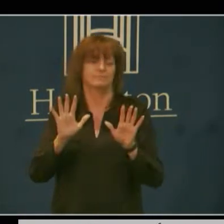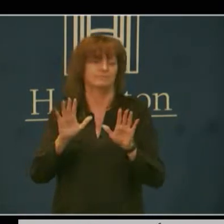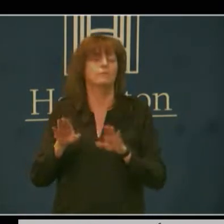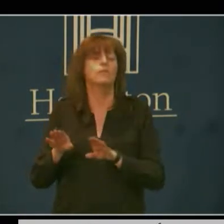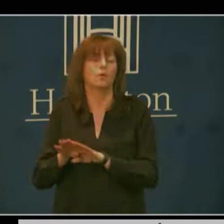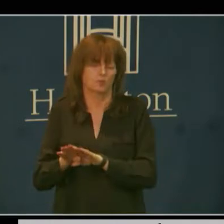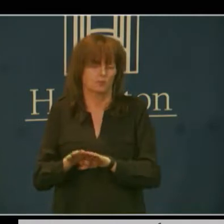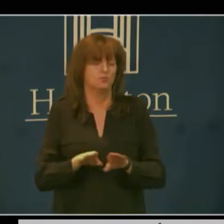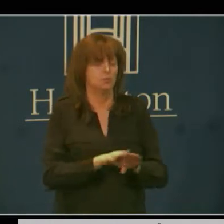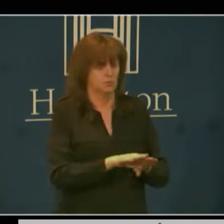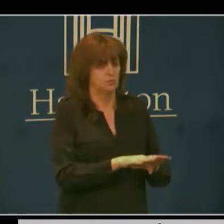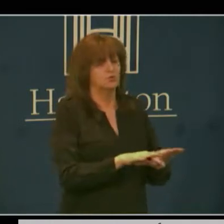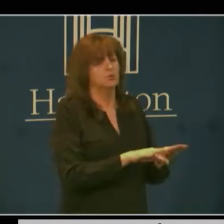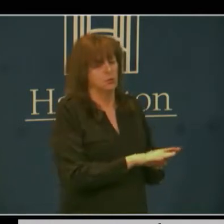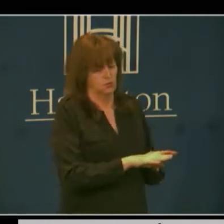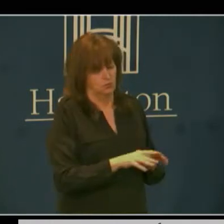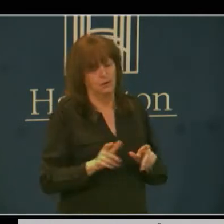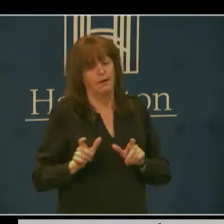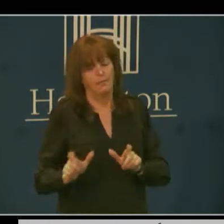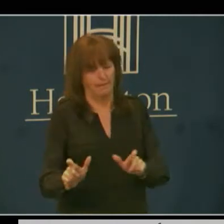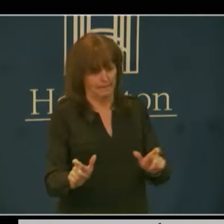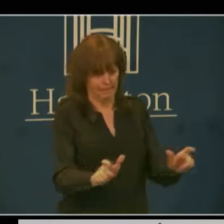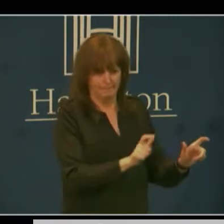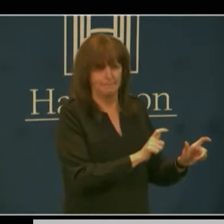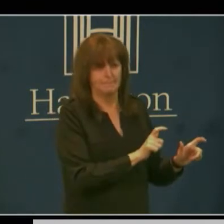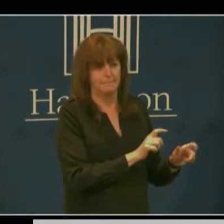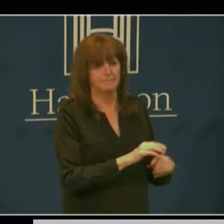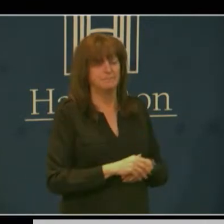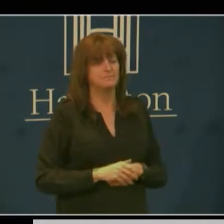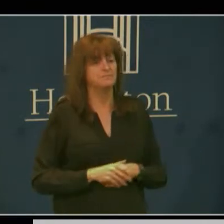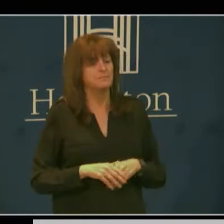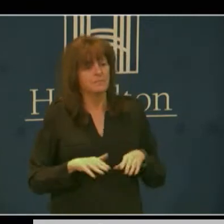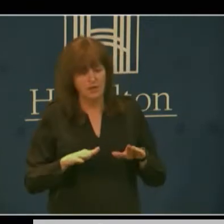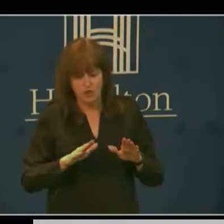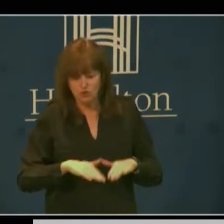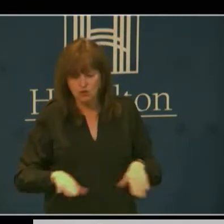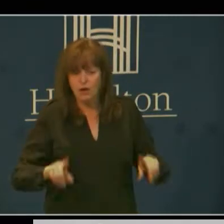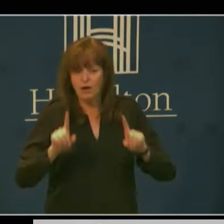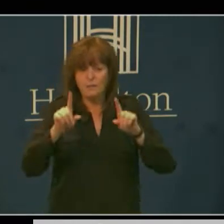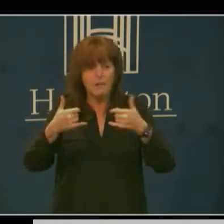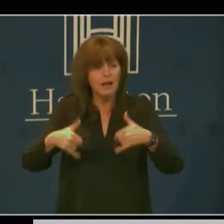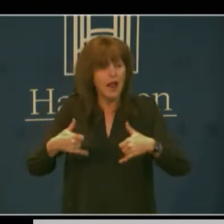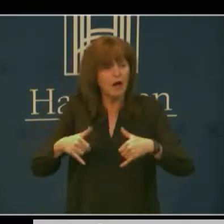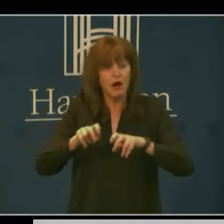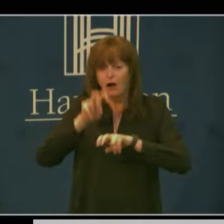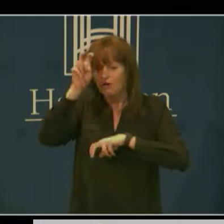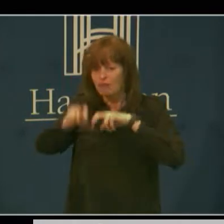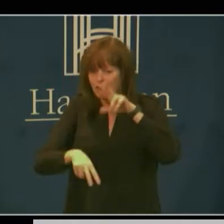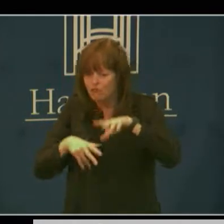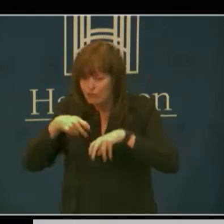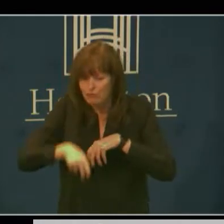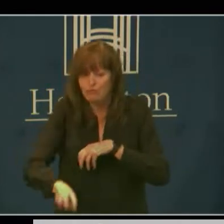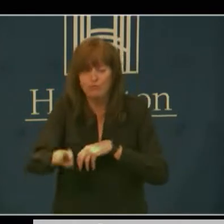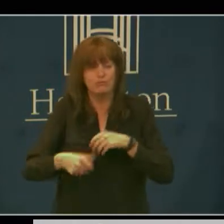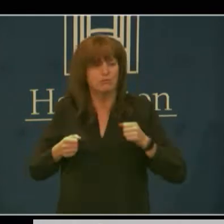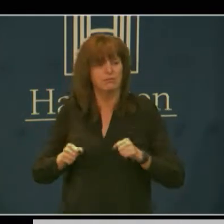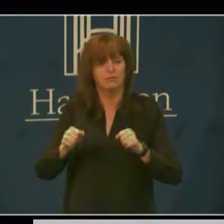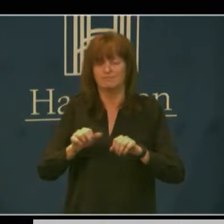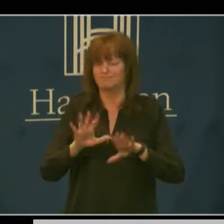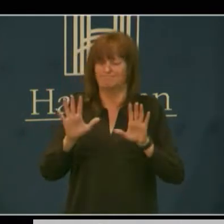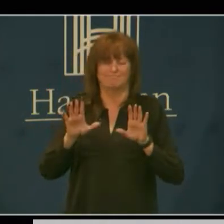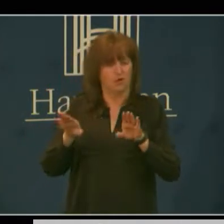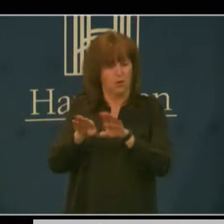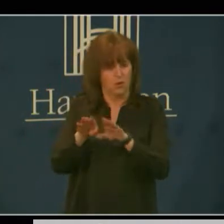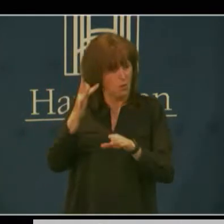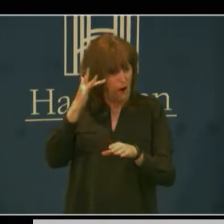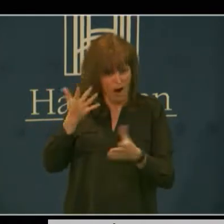public. The city play structures are closed. They are not sanitized. They are not safe for you to use. We can't go